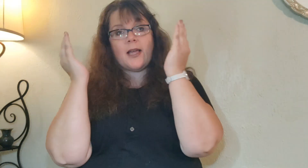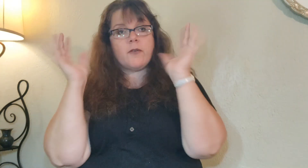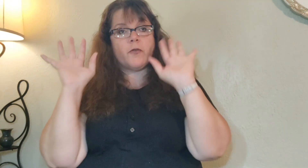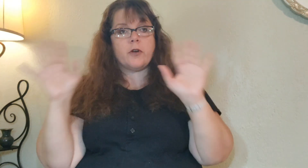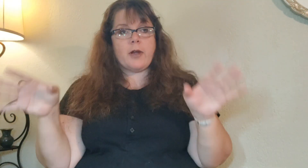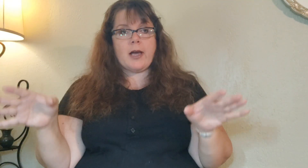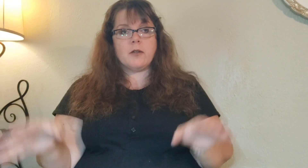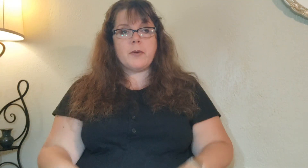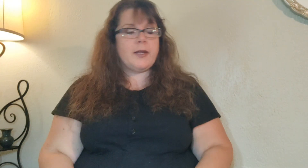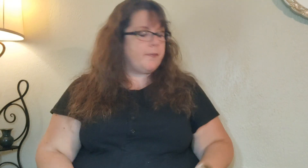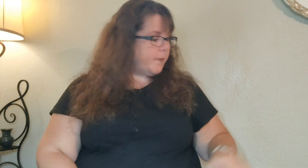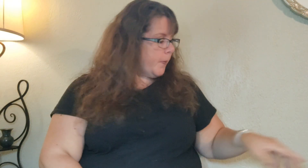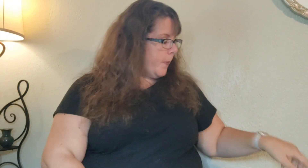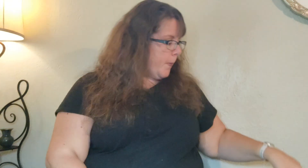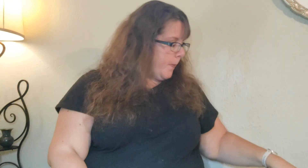sign for Halloween.